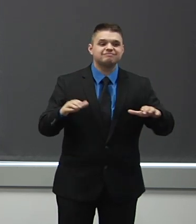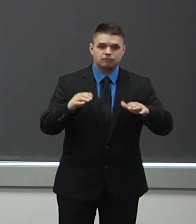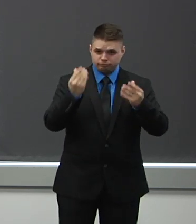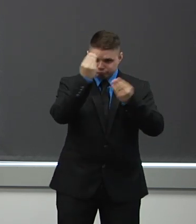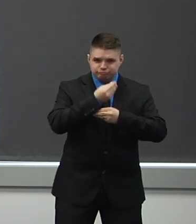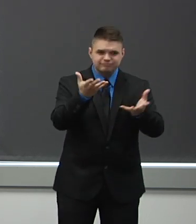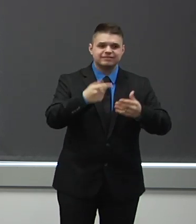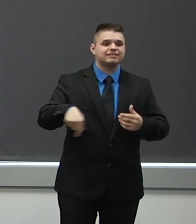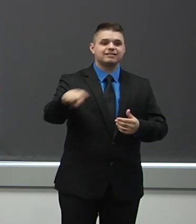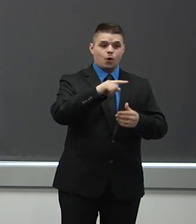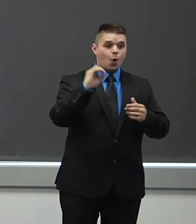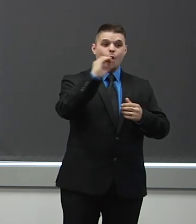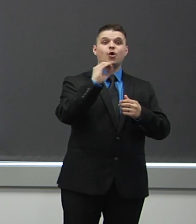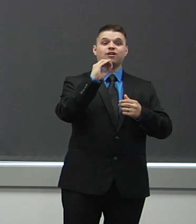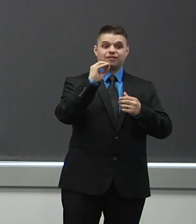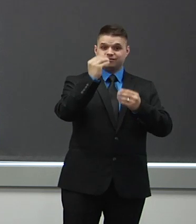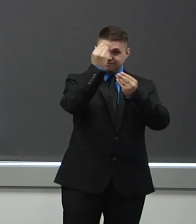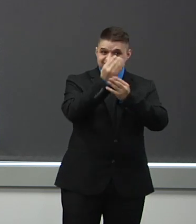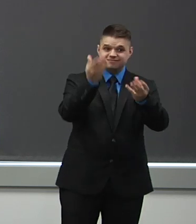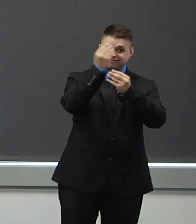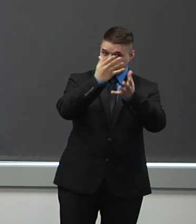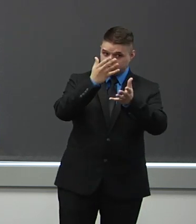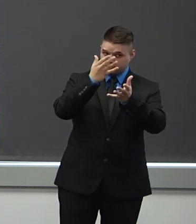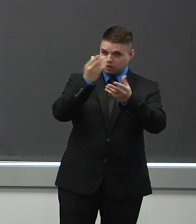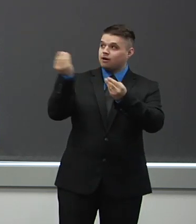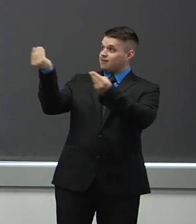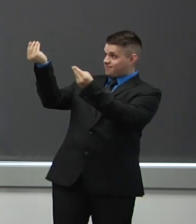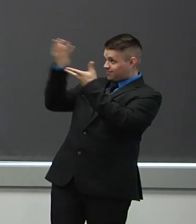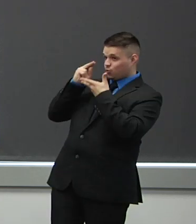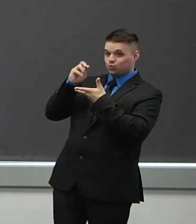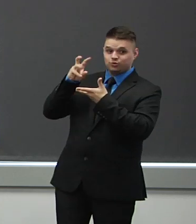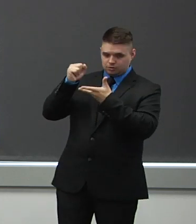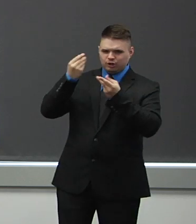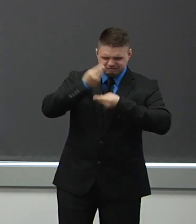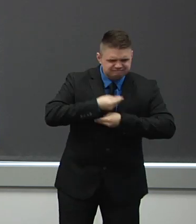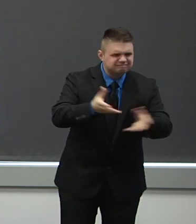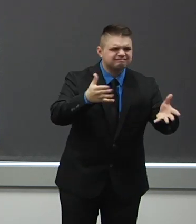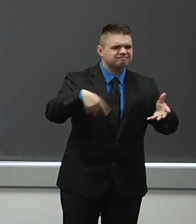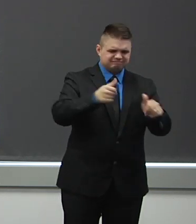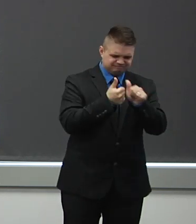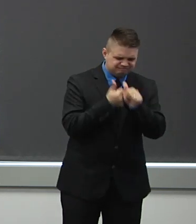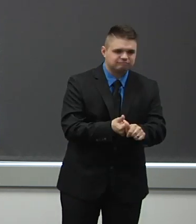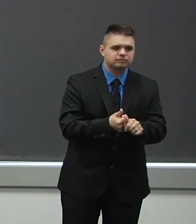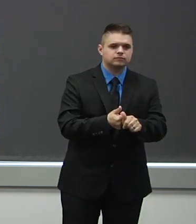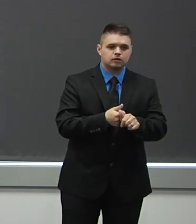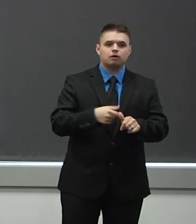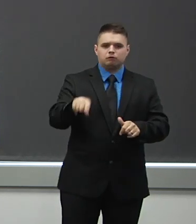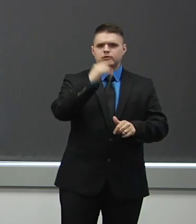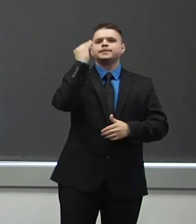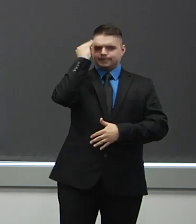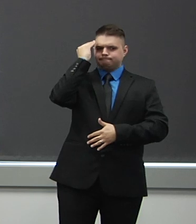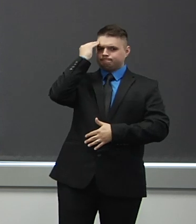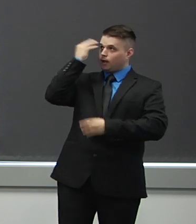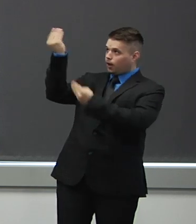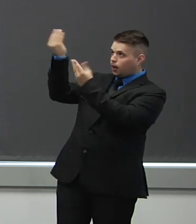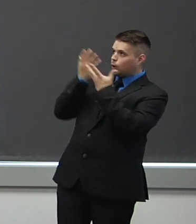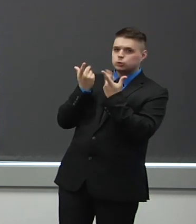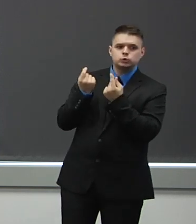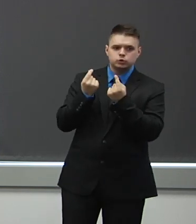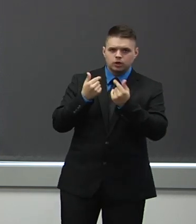I have as quickly as possible so that you may have some certainty in these very uncertain